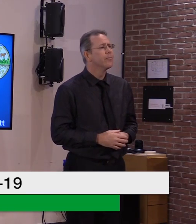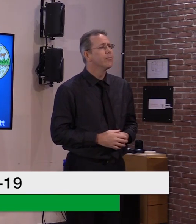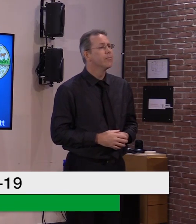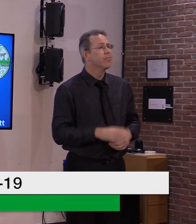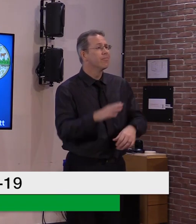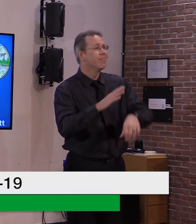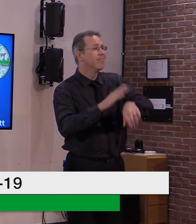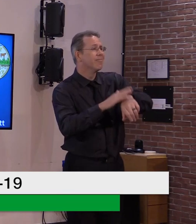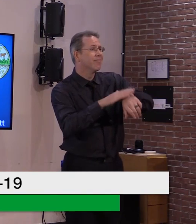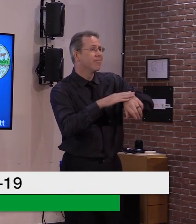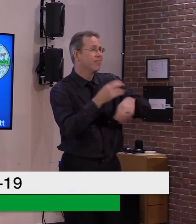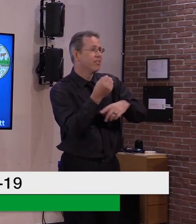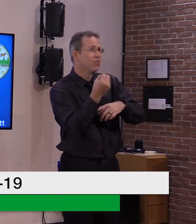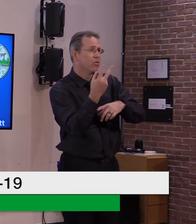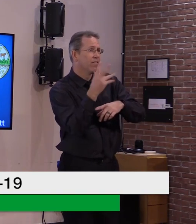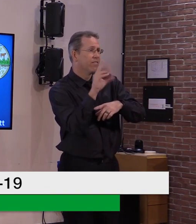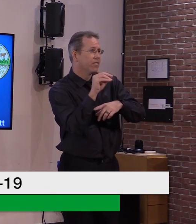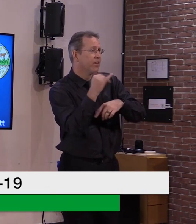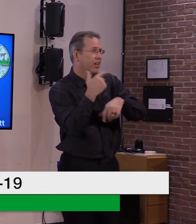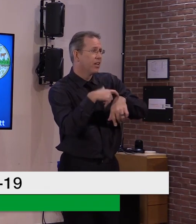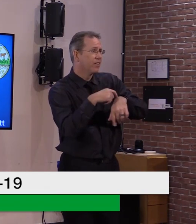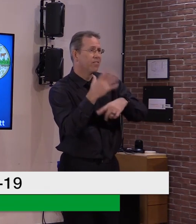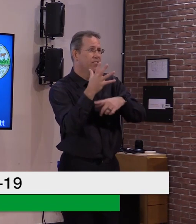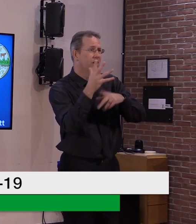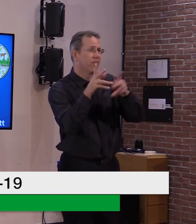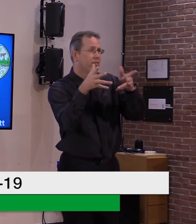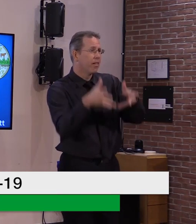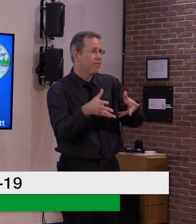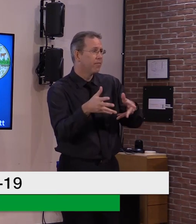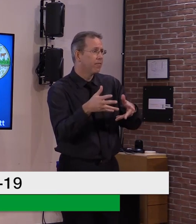folks left in the queue we'll move to avery wcas